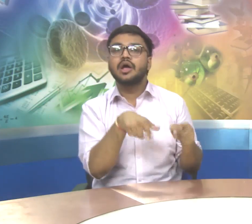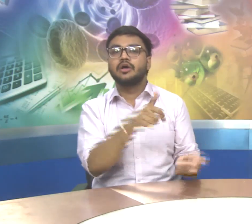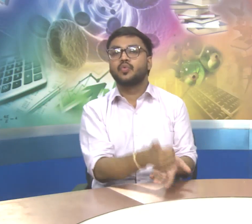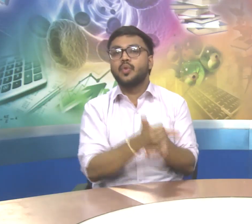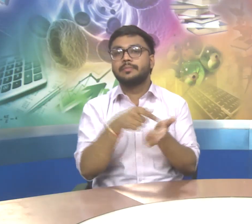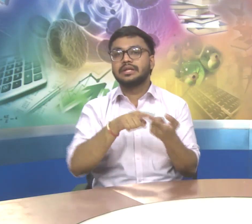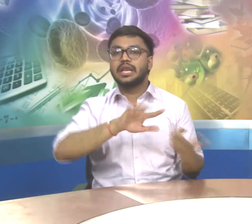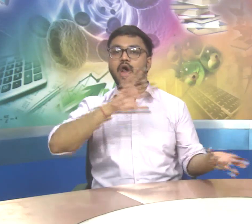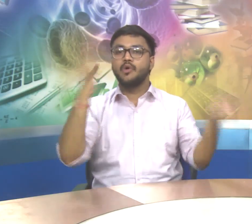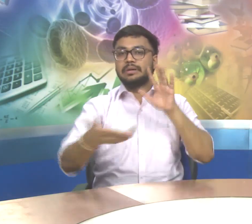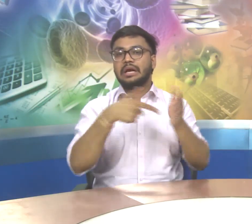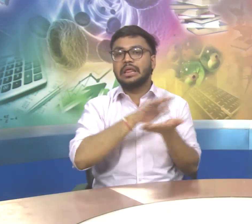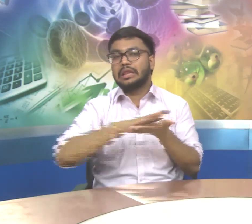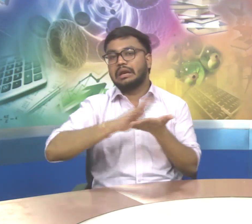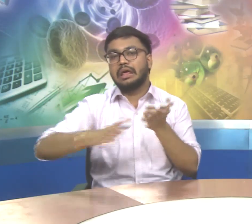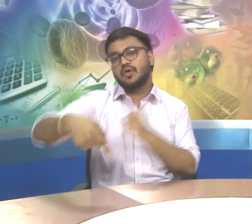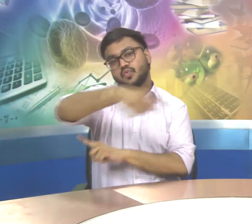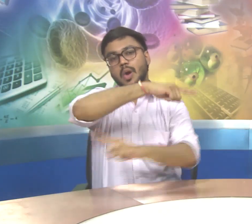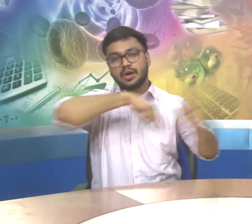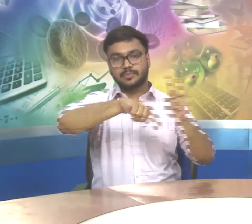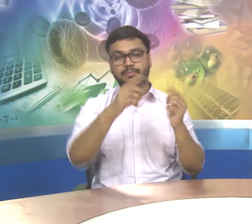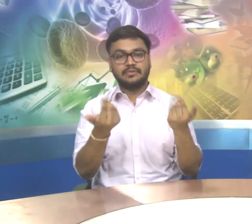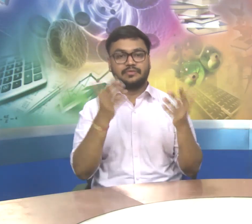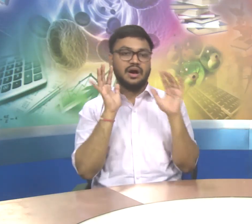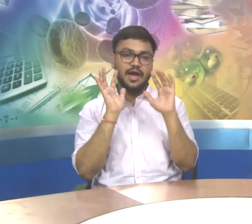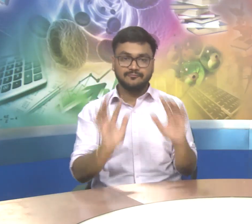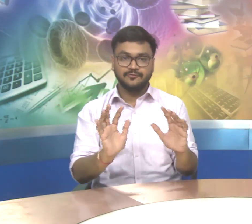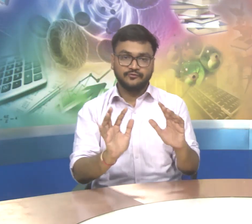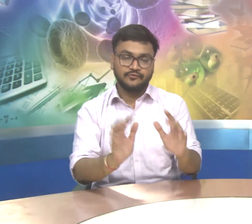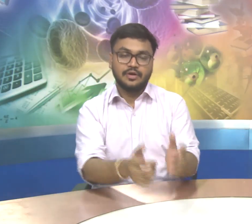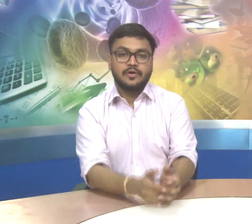and helping keep the environment clean.